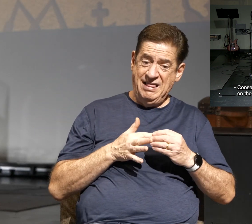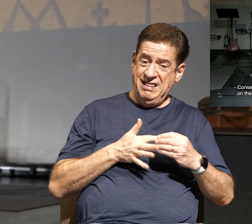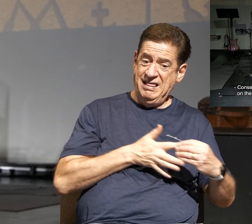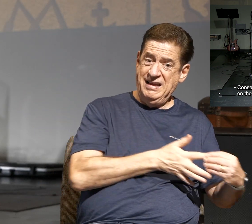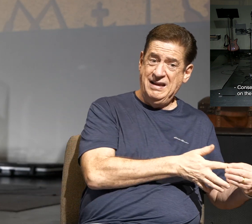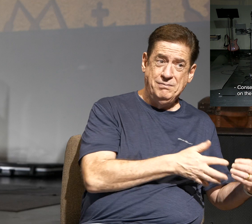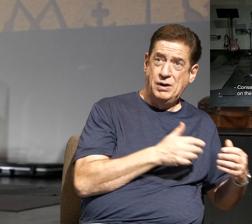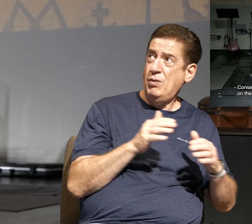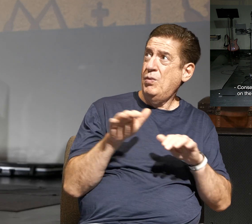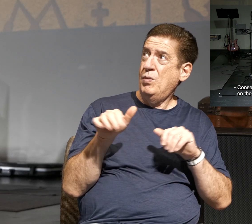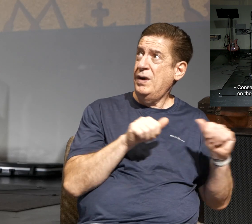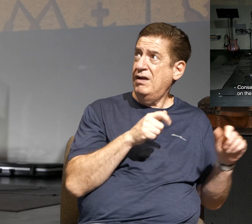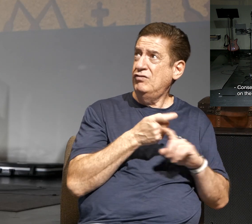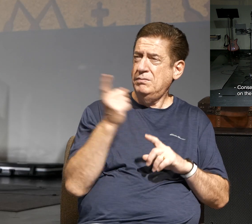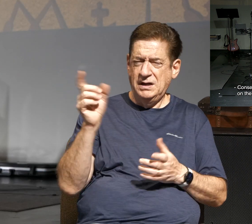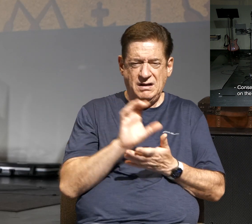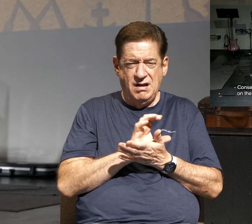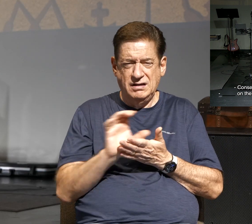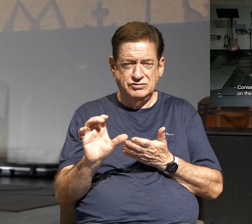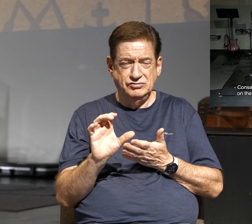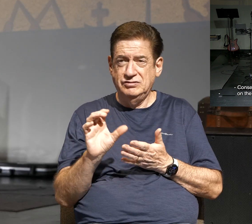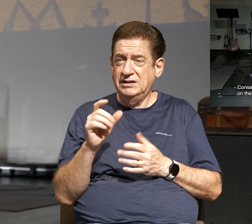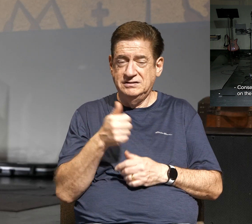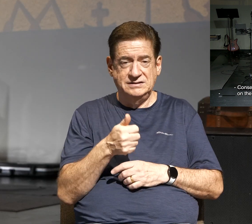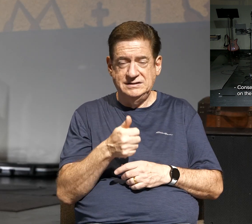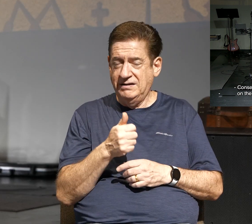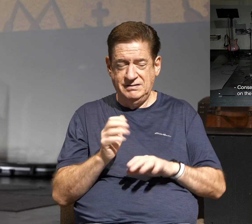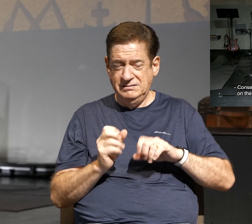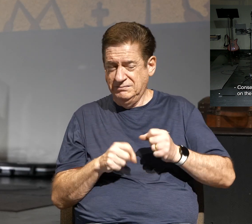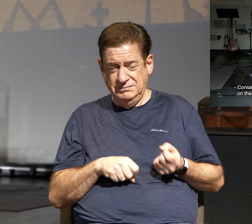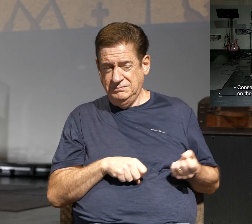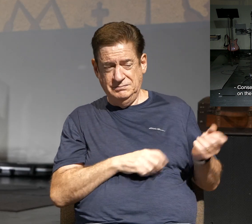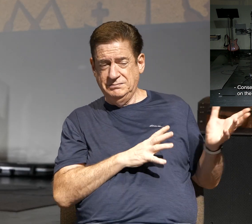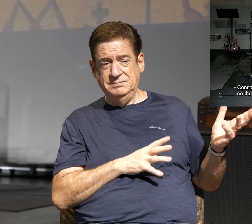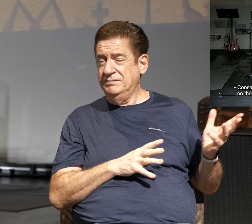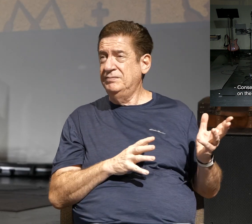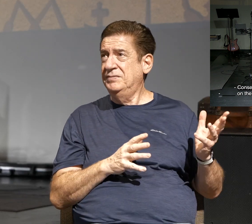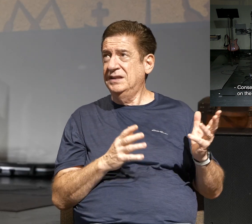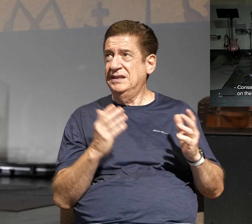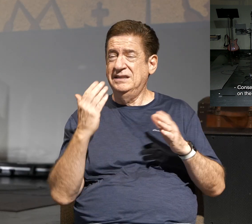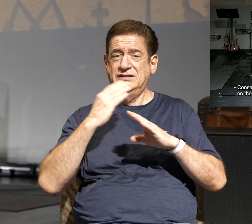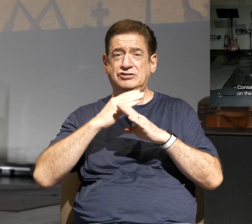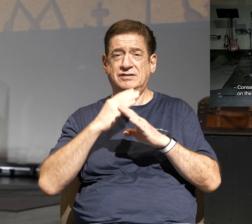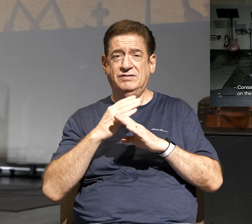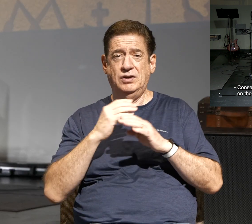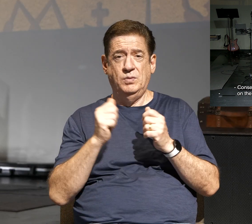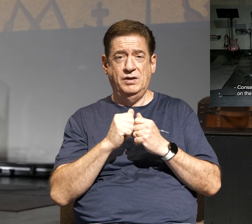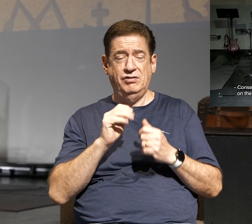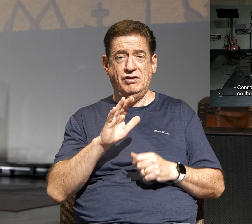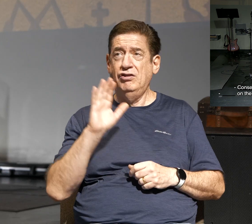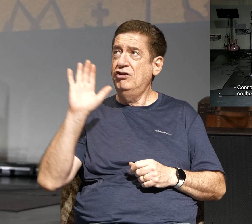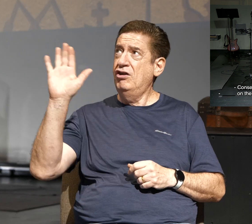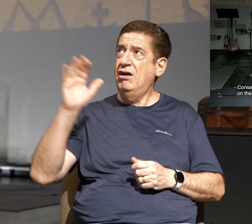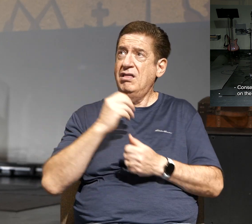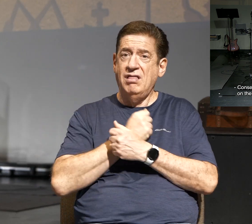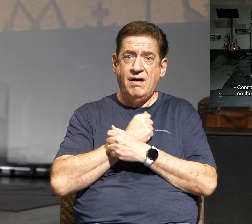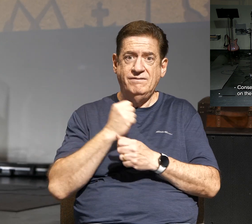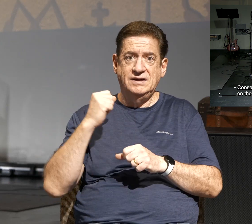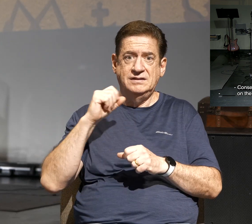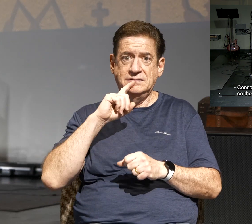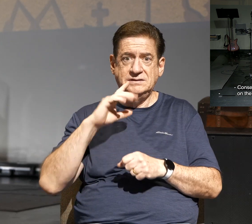because I'm going to do wonders in your life. Get rid of those things that are interfering with your love and devotion to